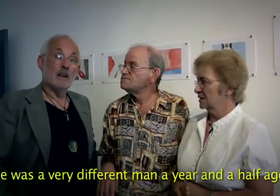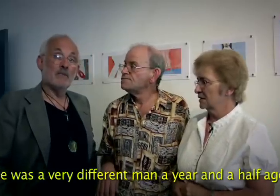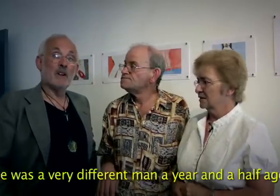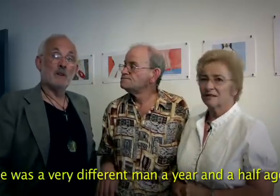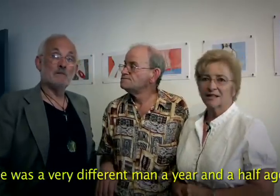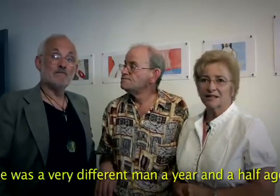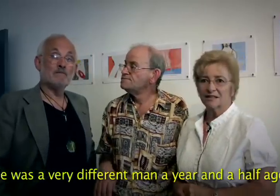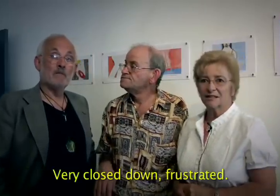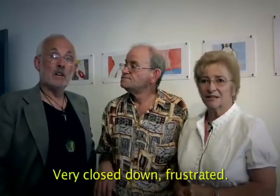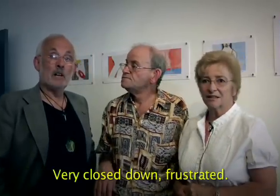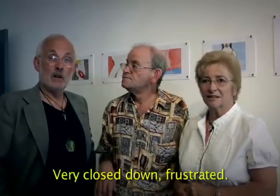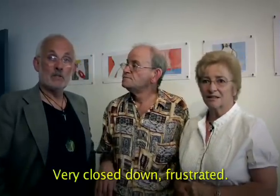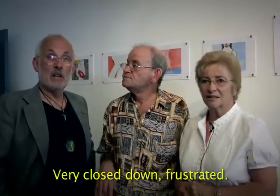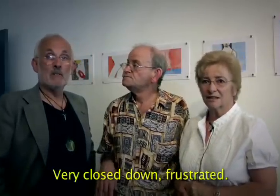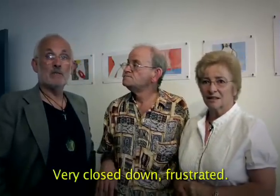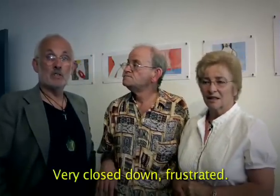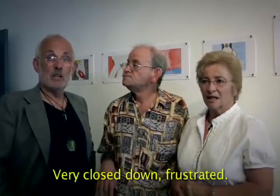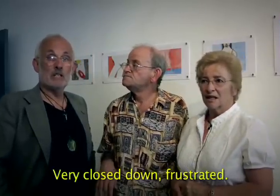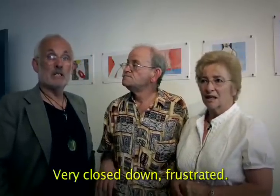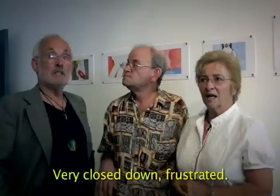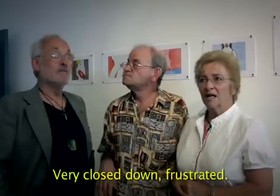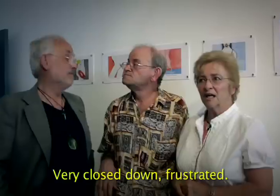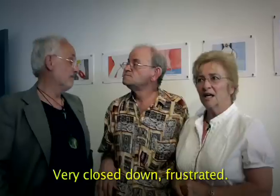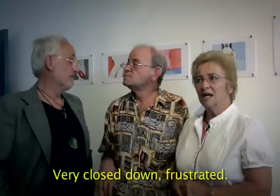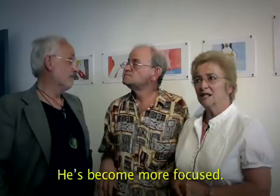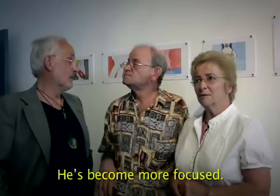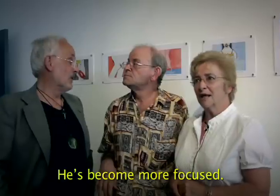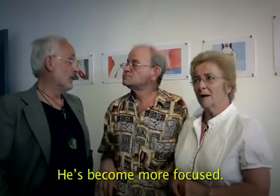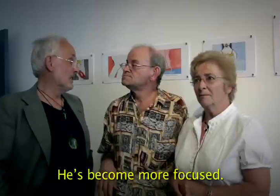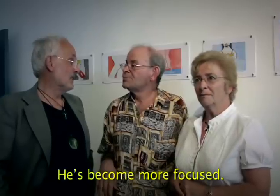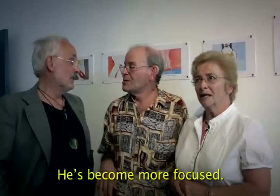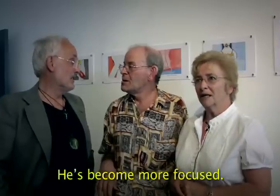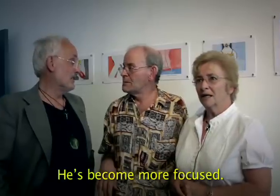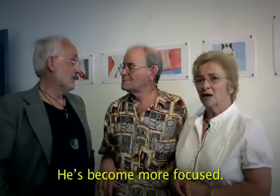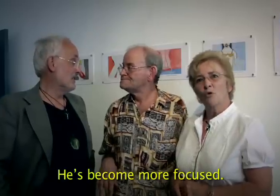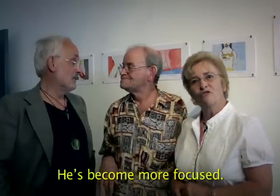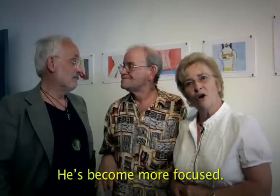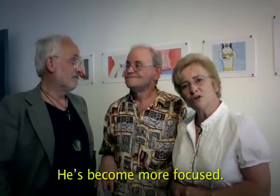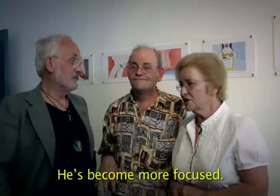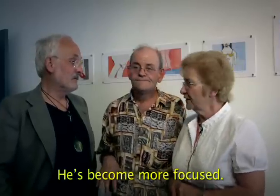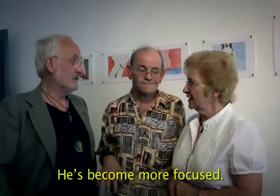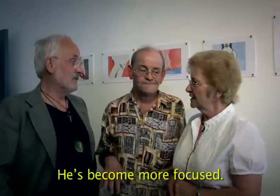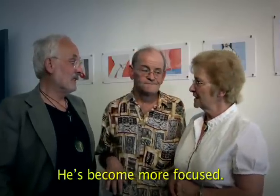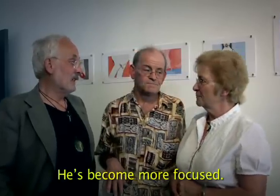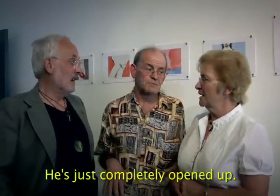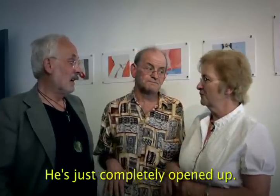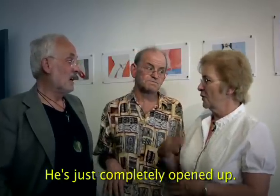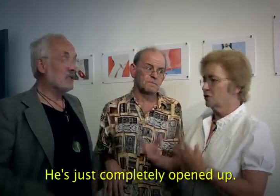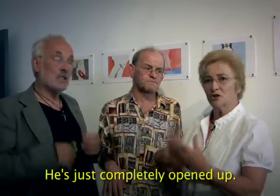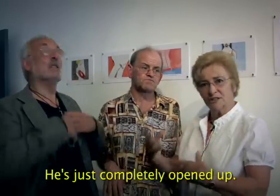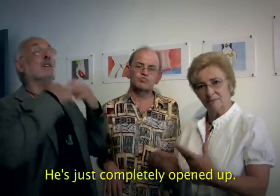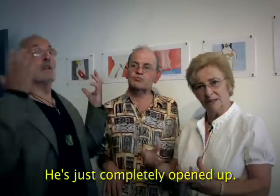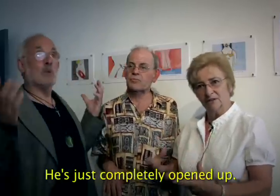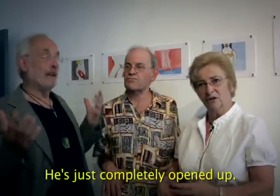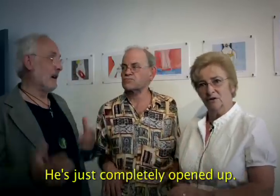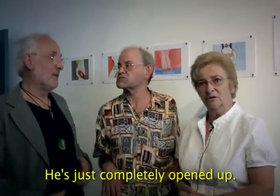a year and a half ago. Yes. Very closed down, frustrated. He's become more focused, I think. He's become